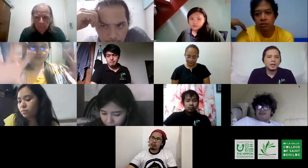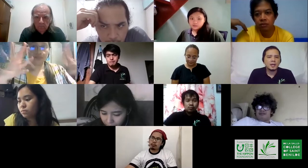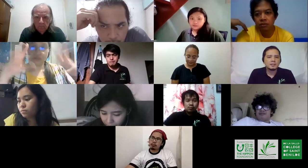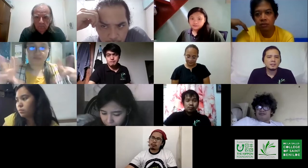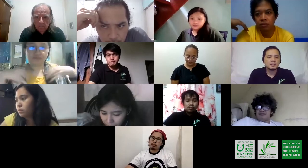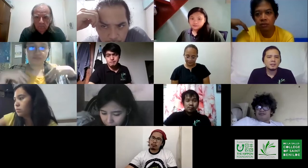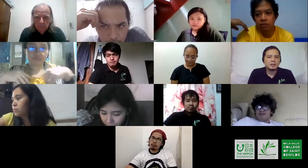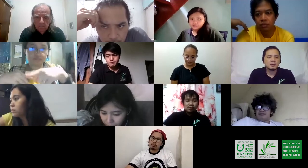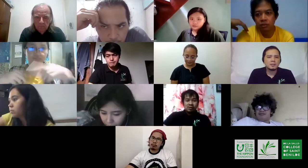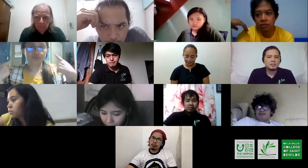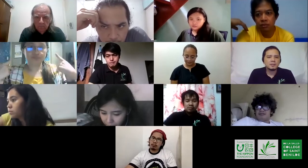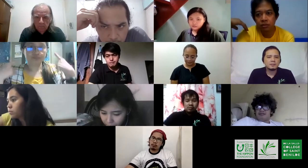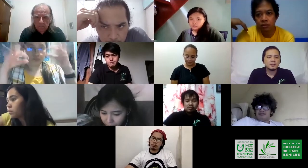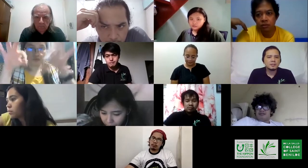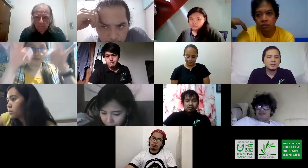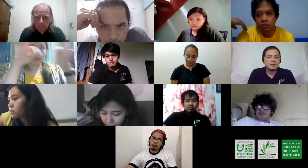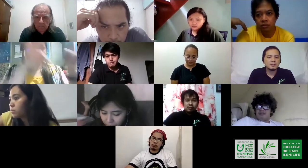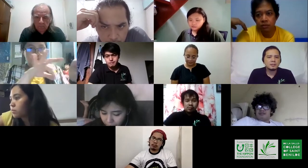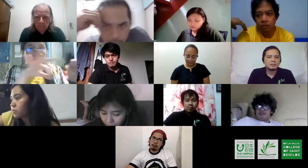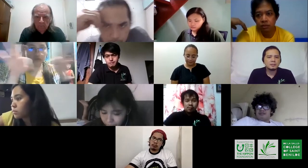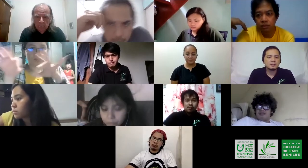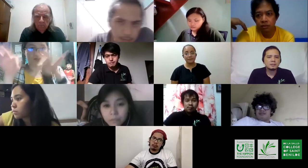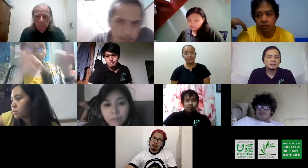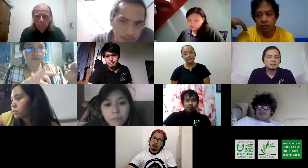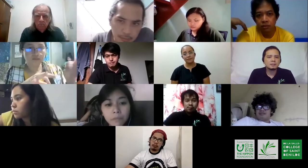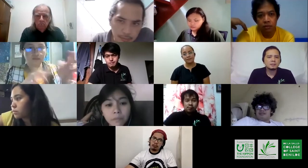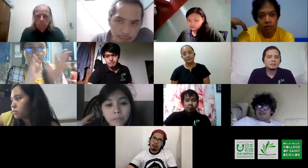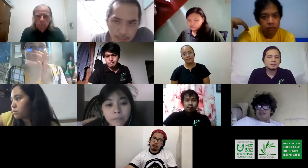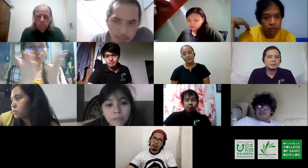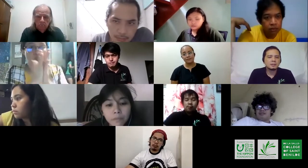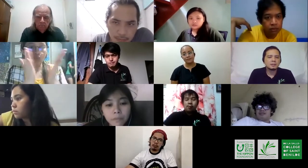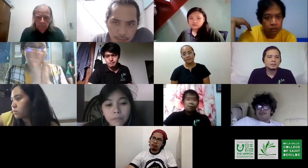Ray hasn't received his yet.